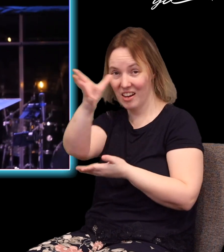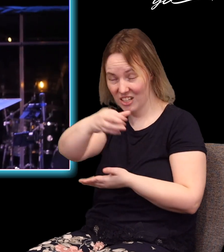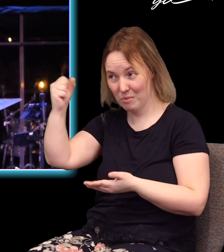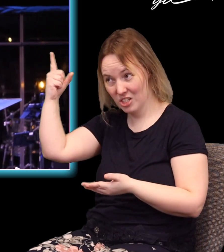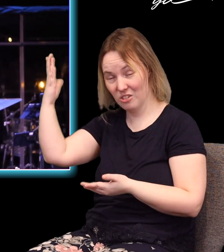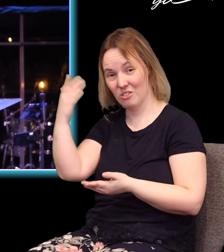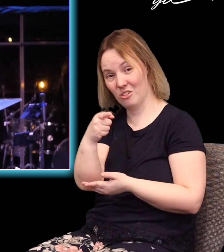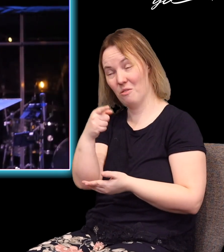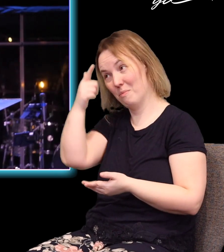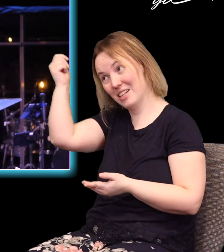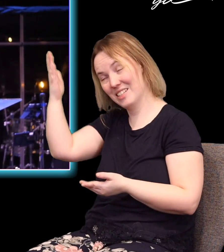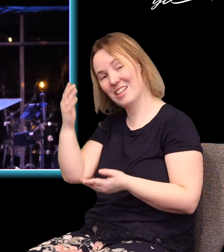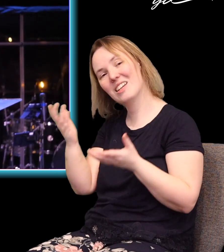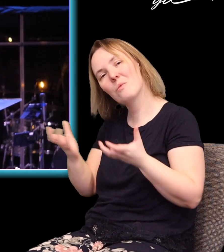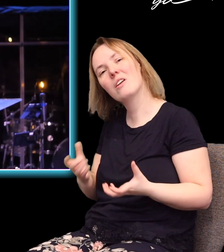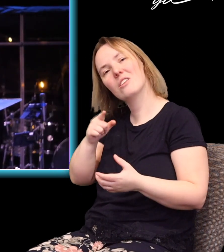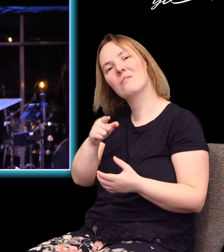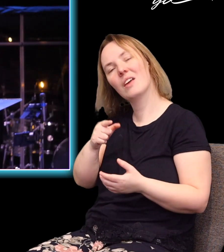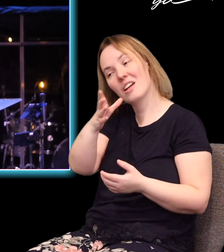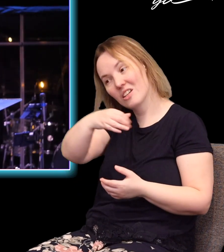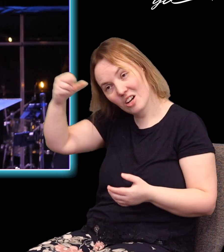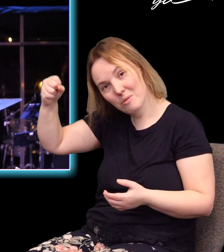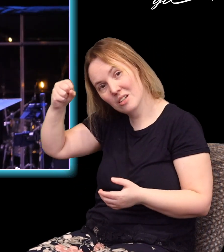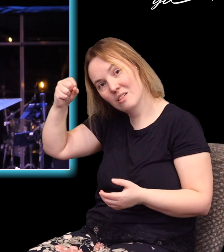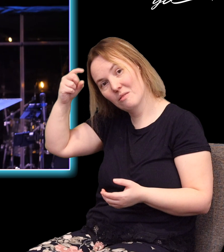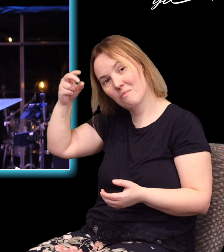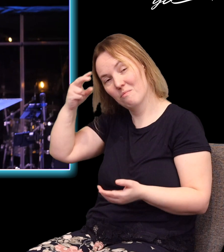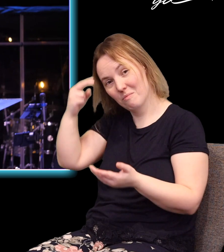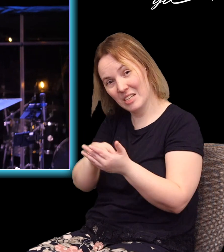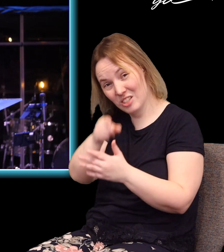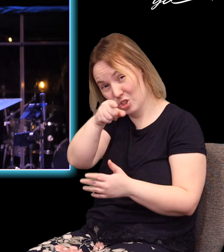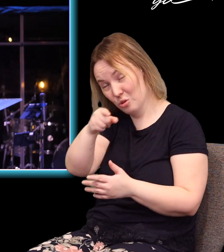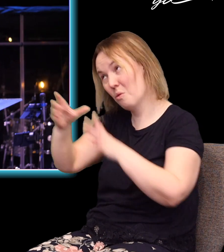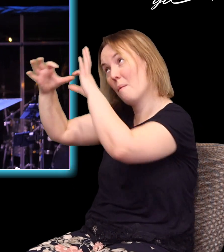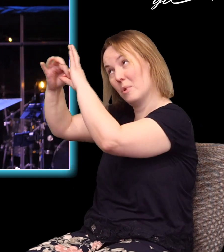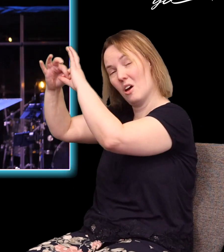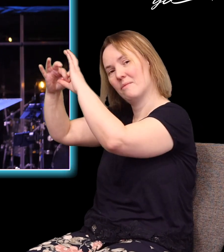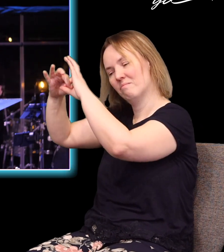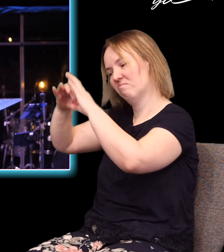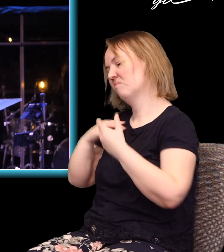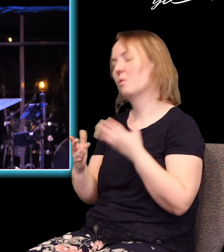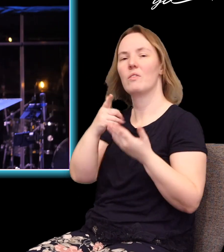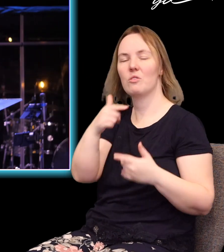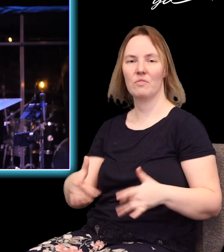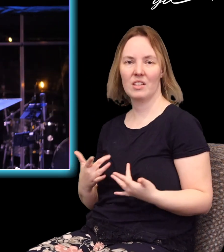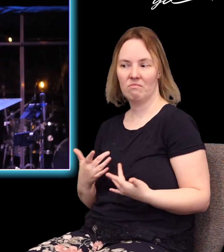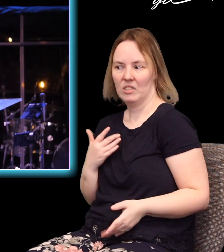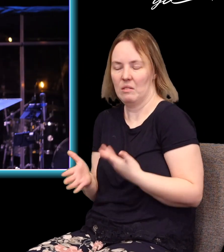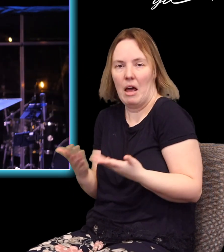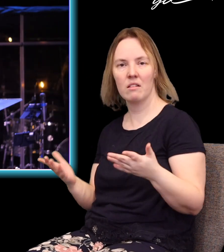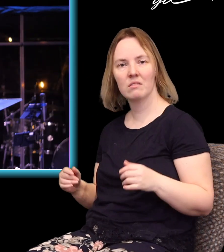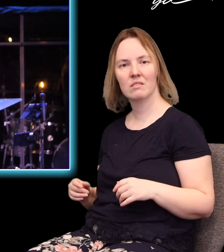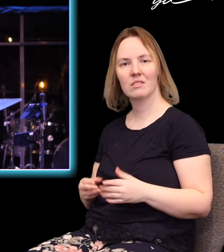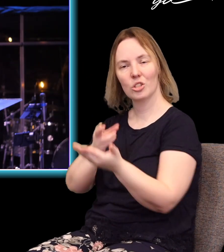he wanted to. And what adoption means is that you belong. Friends, whatever you may feel like, it